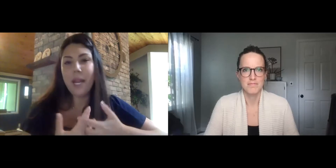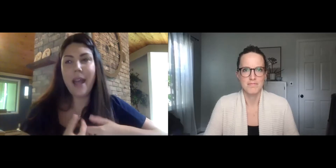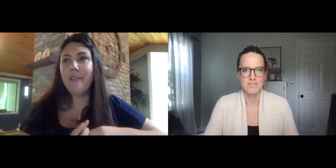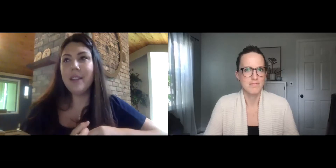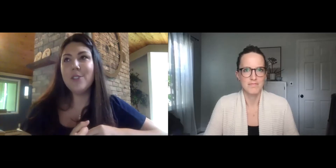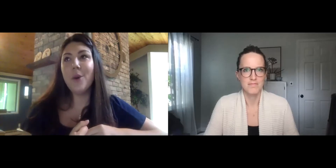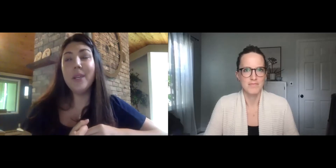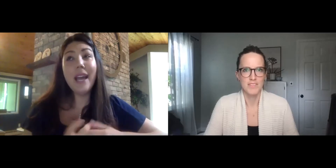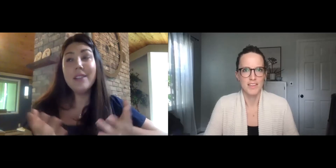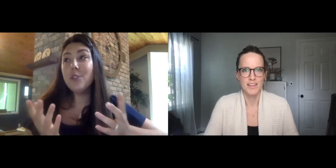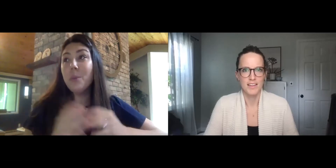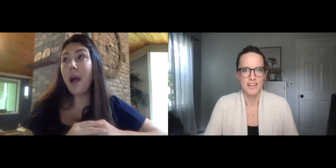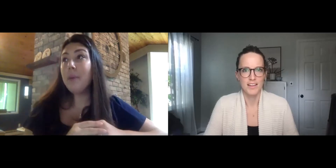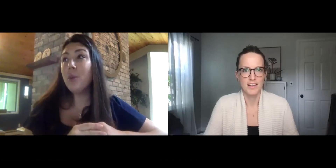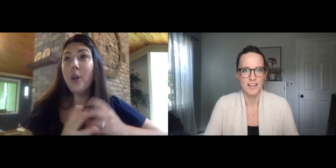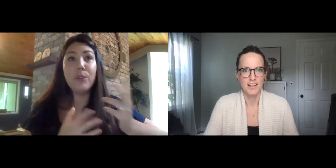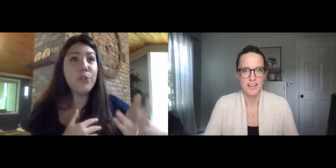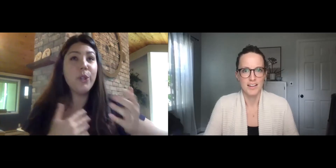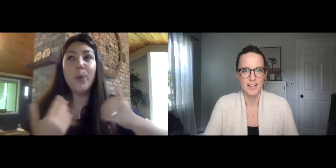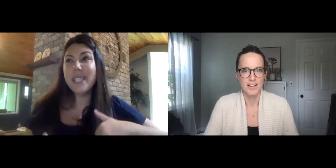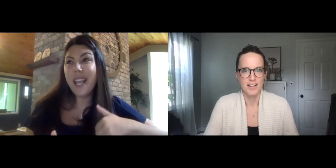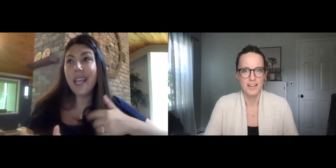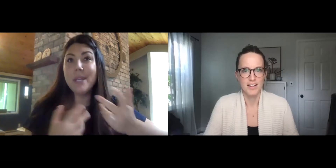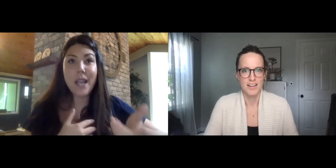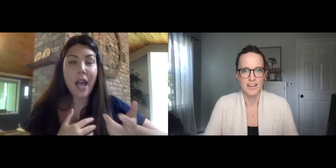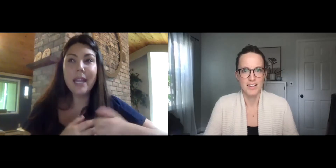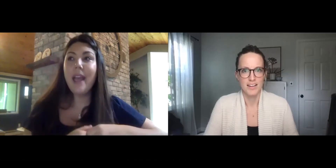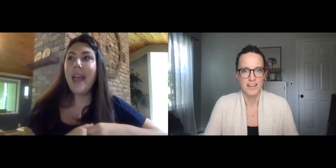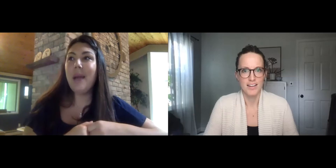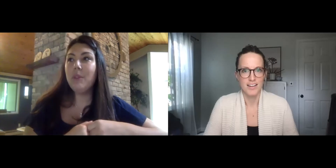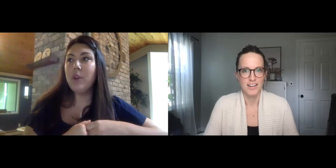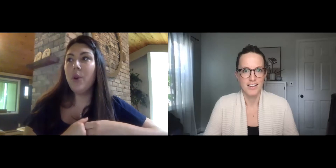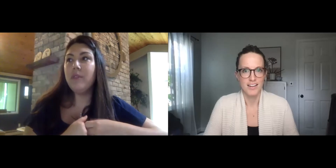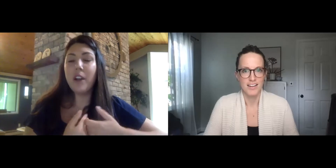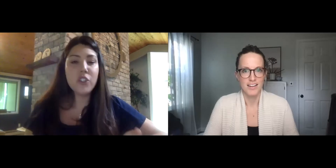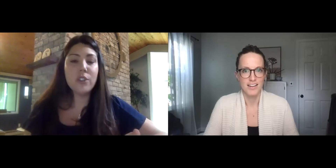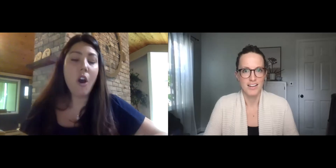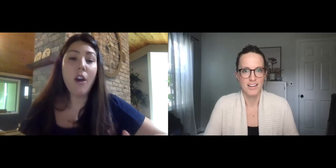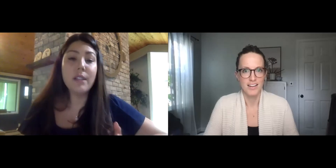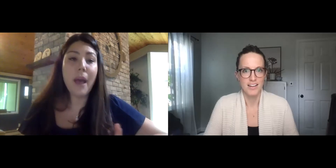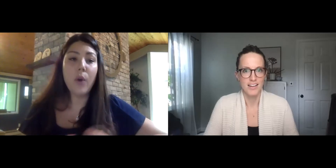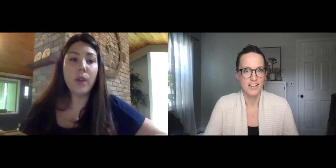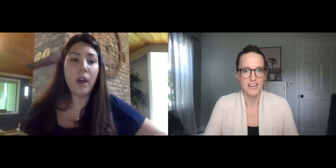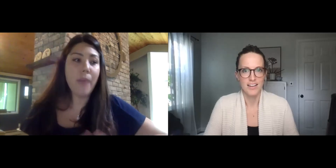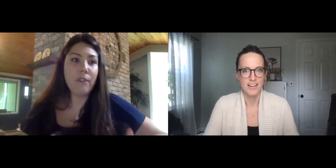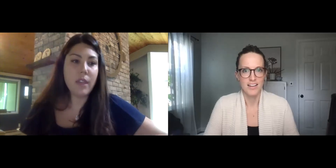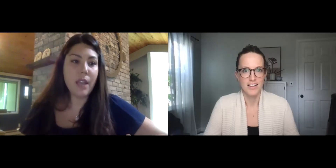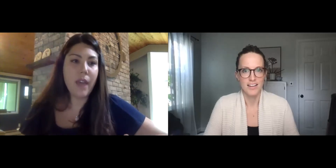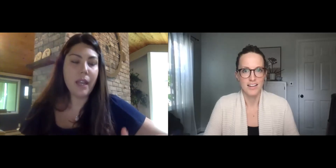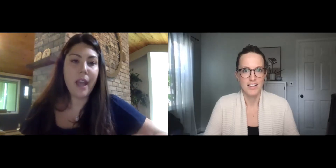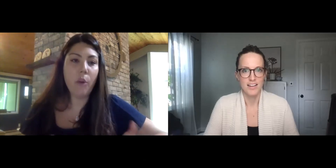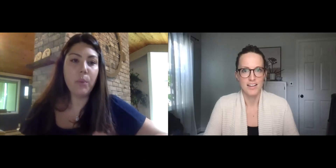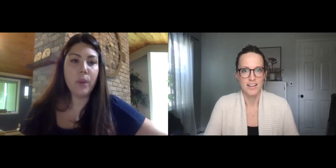match made in heaven. And so yeah, it's super popular. We go in the studio, we sing, we sign, and we record functional songs about